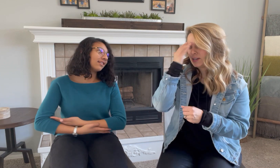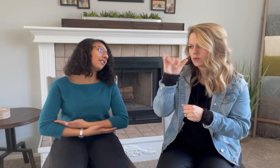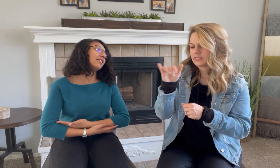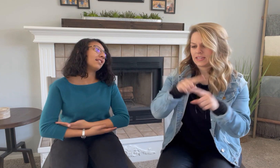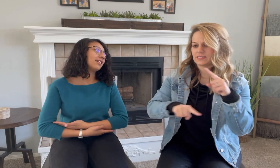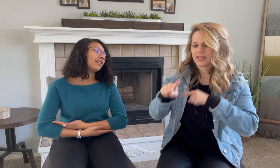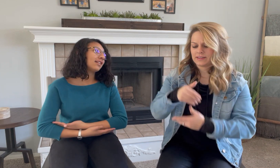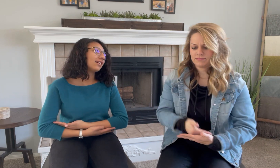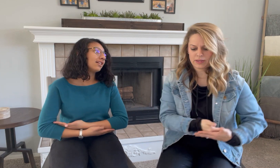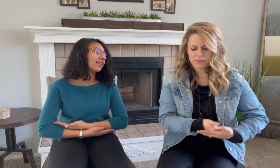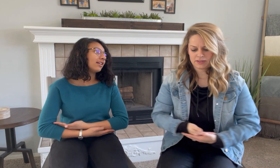knows that sign, baby.